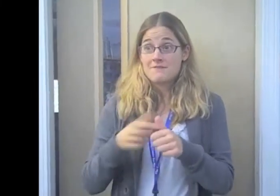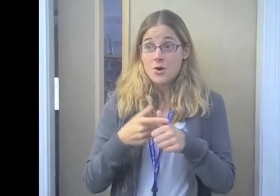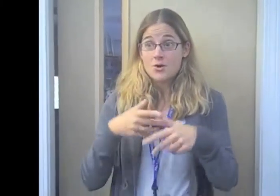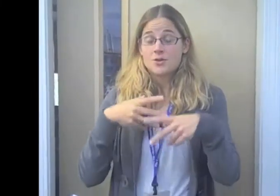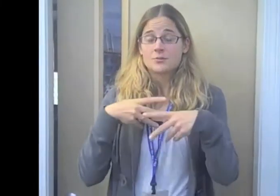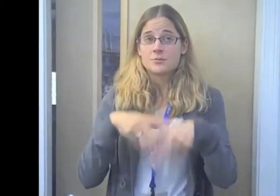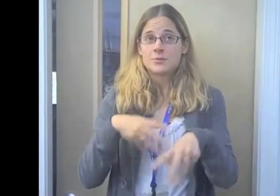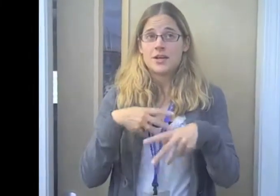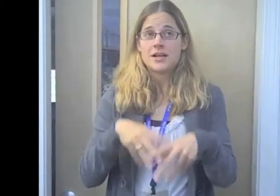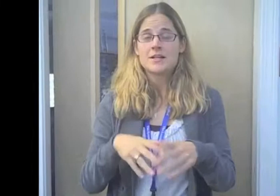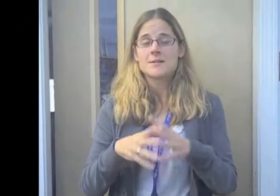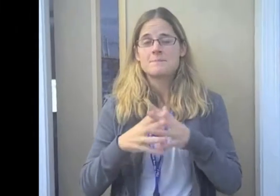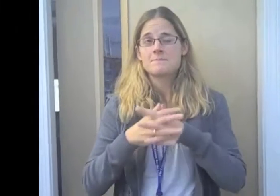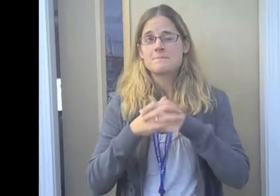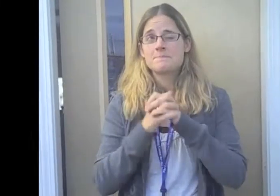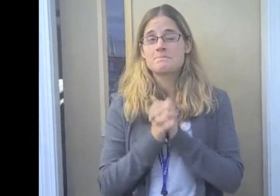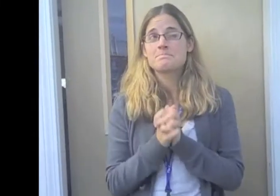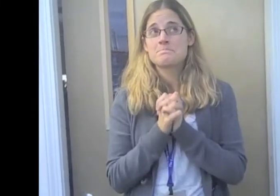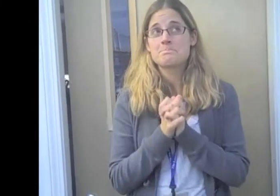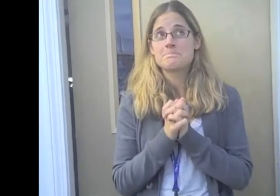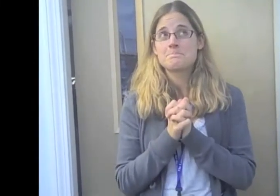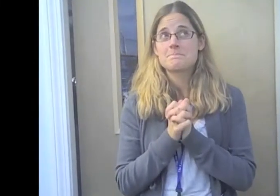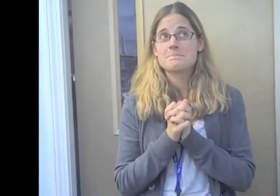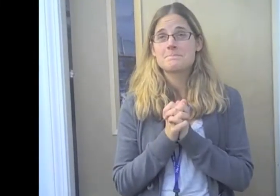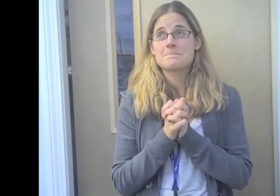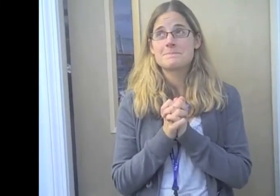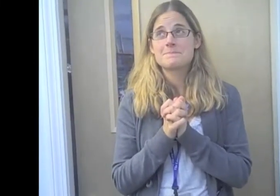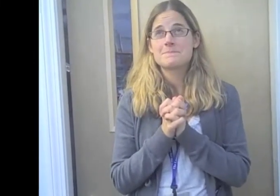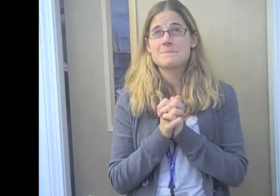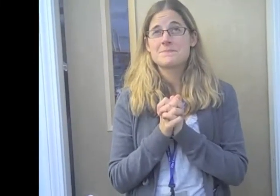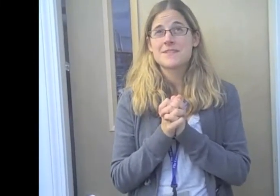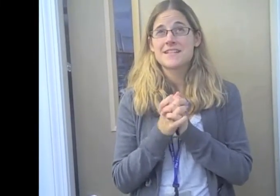First Macy's Thanksgiving Parade was...